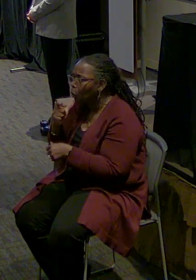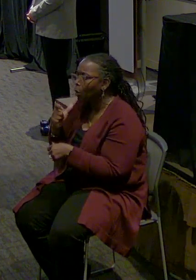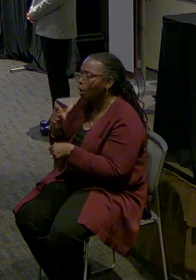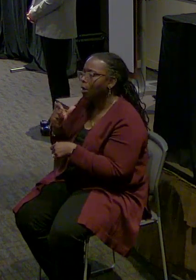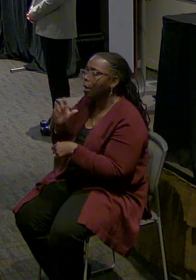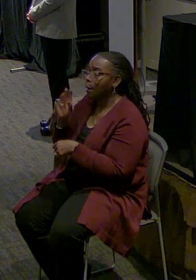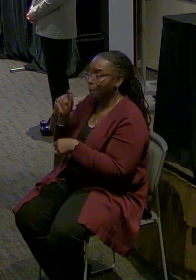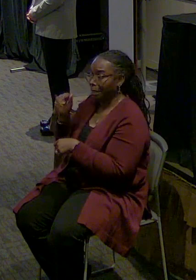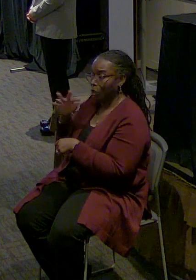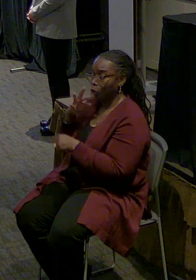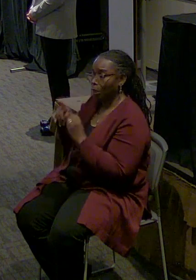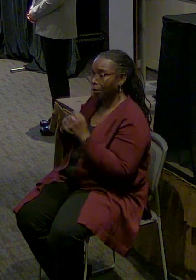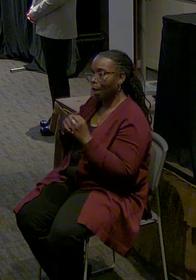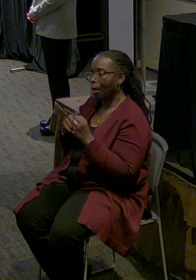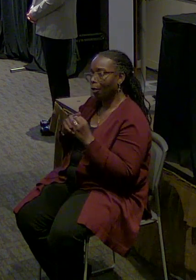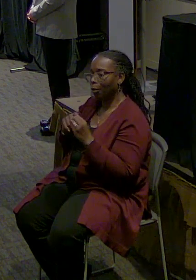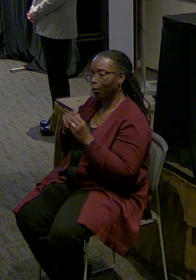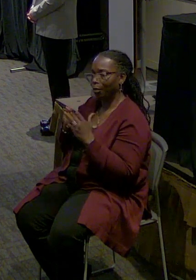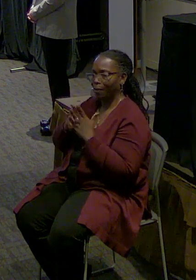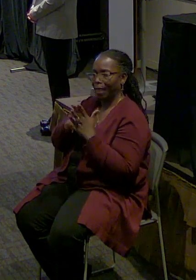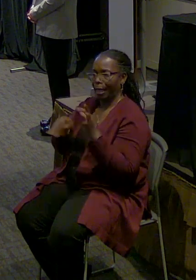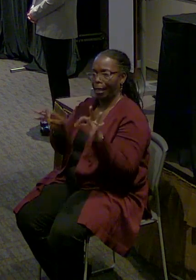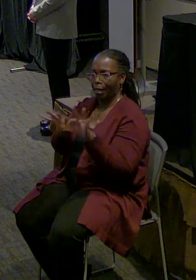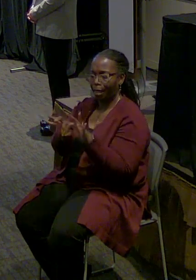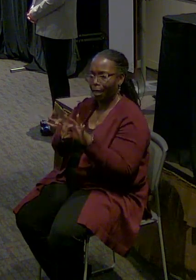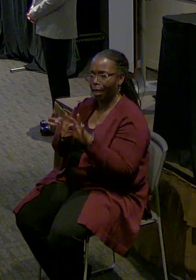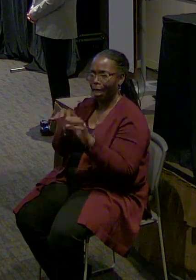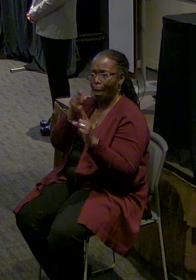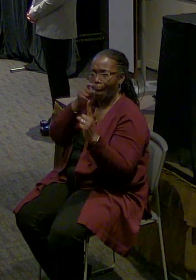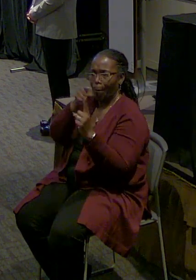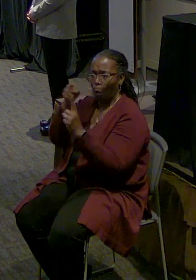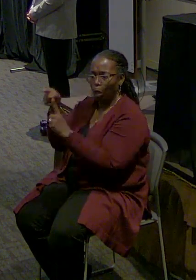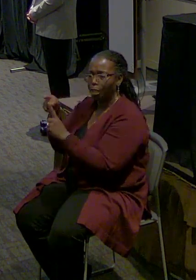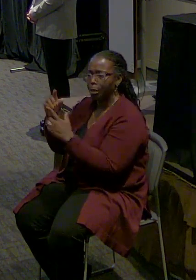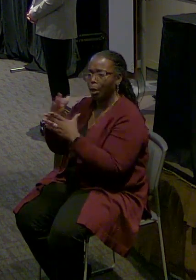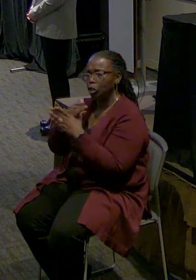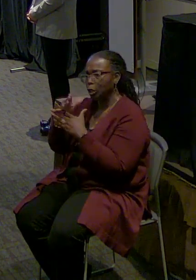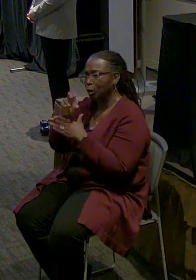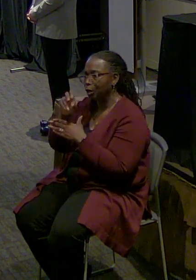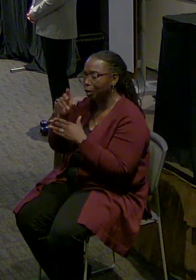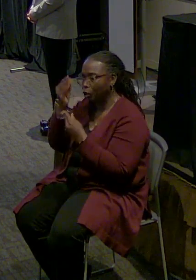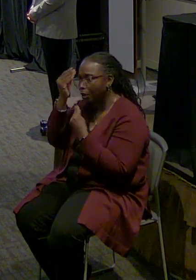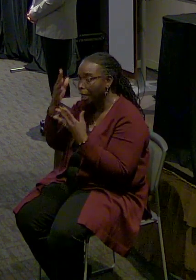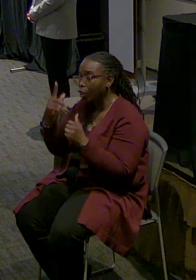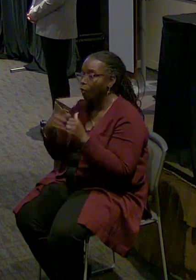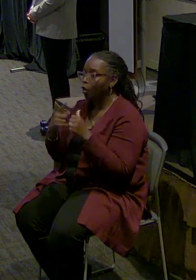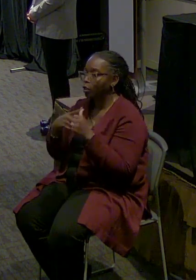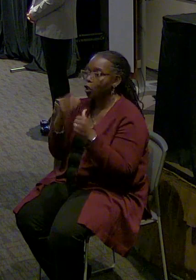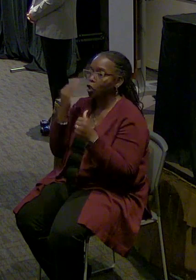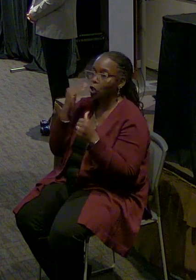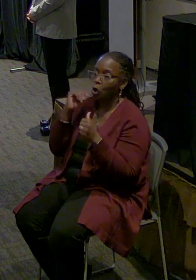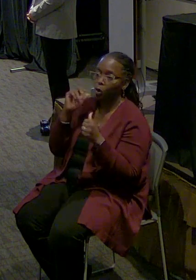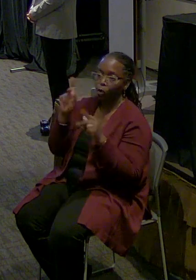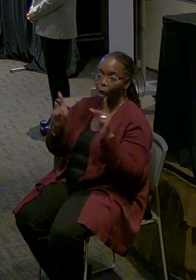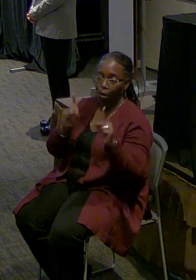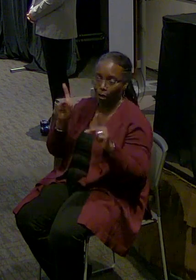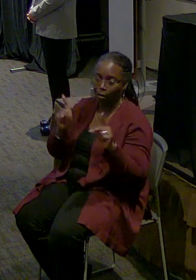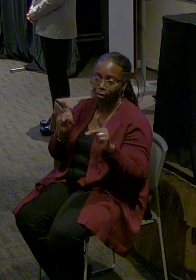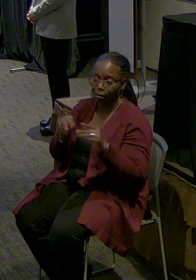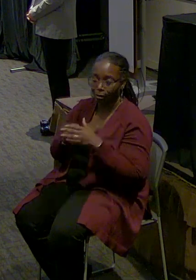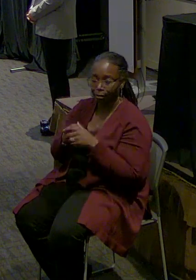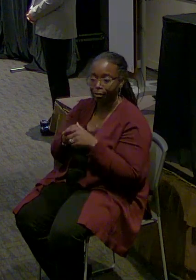about the key points about sharing your data, and one of the very first ones was to know your audience.